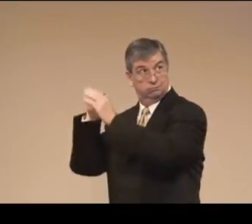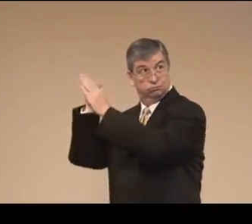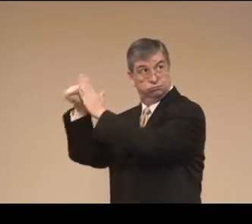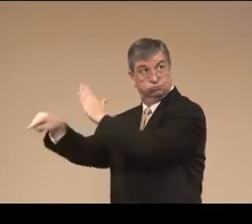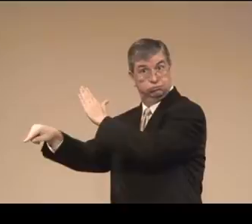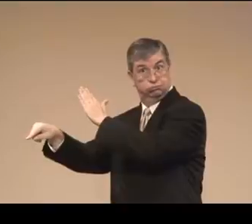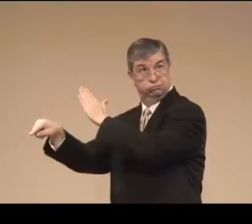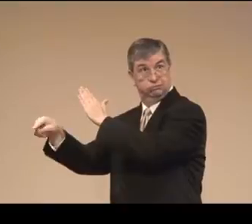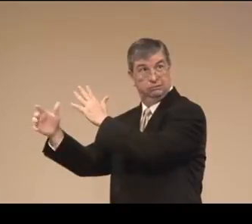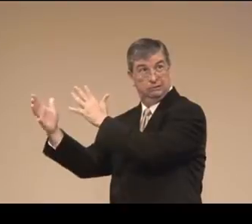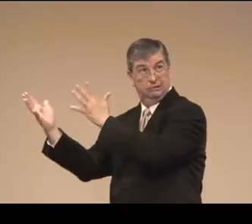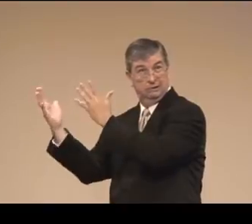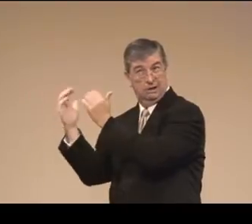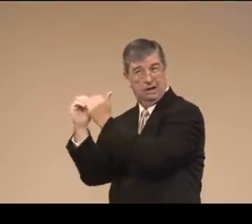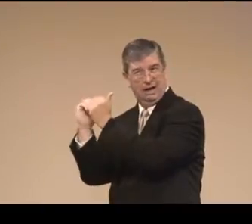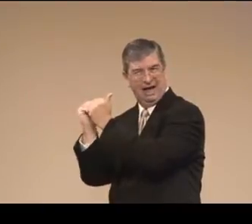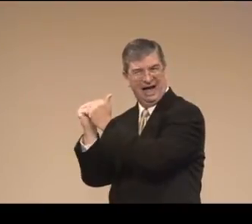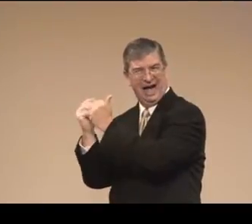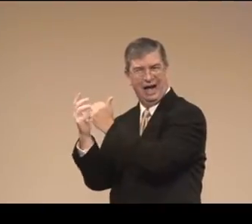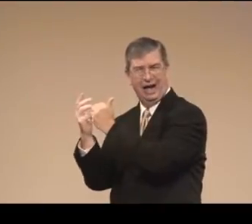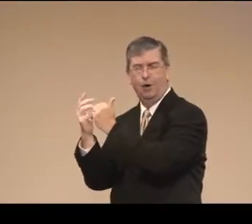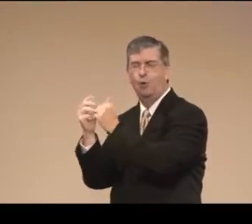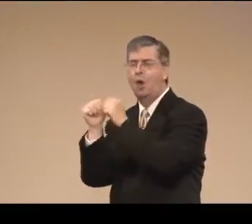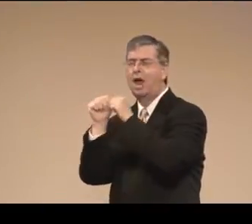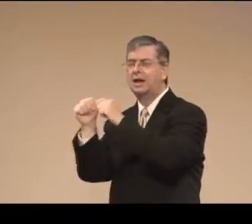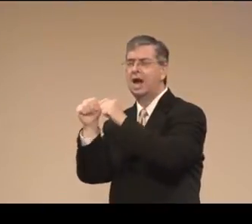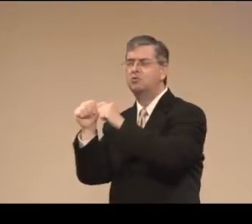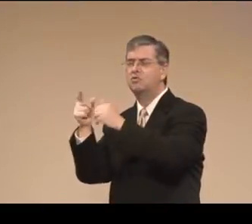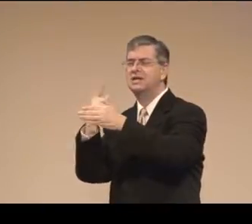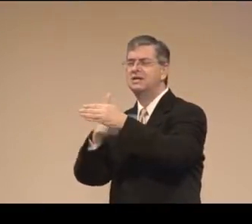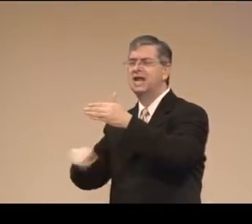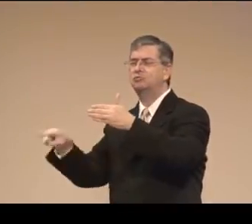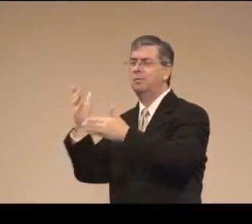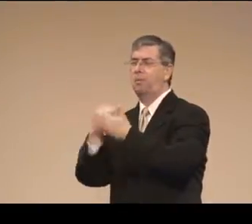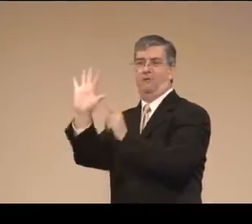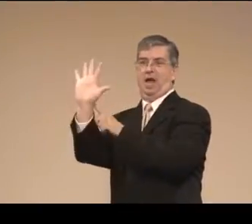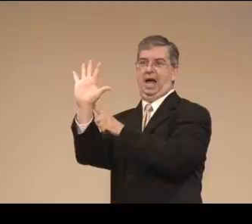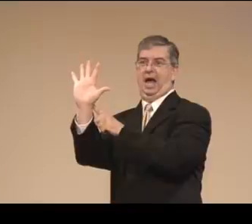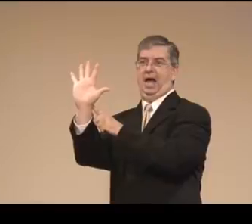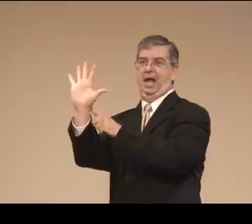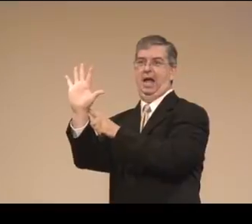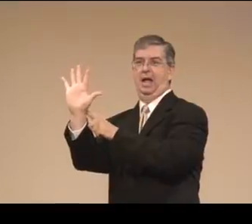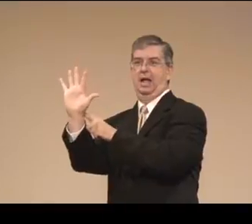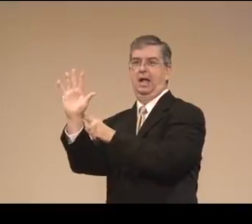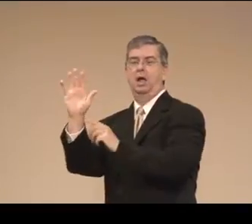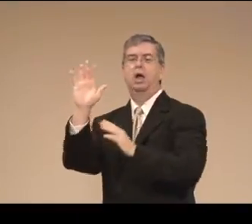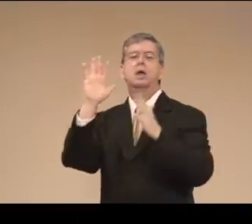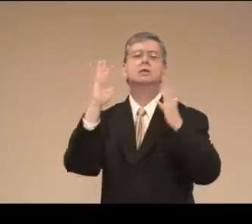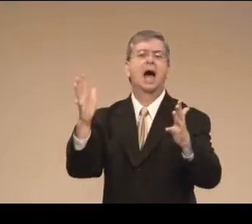Gideon is thinking, I am going to smite the Midianites. But stay tuned next week to